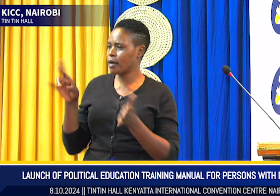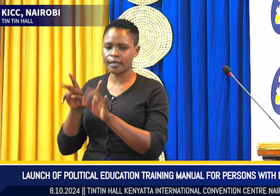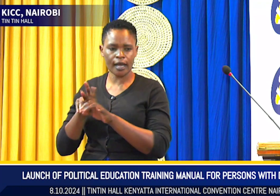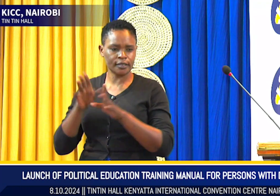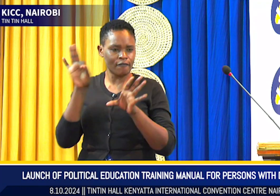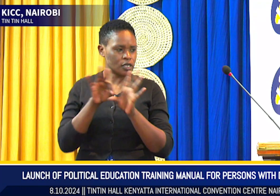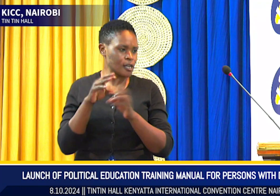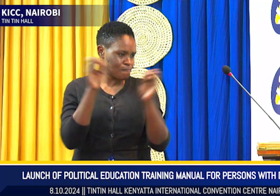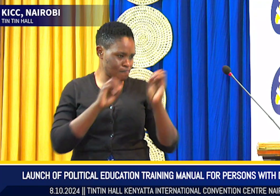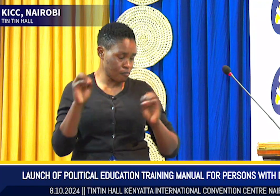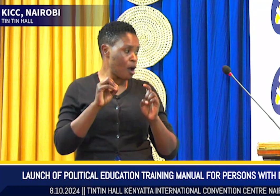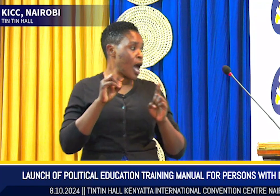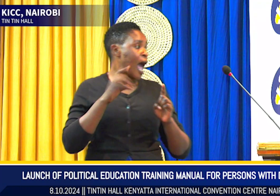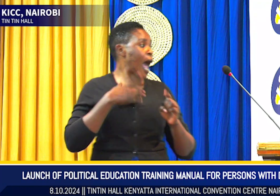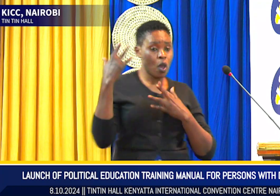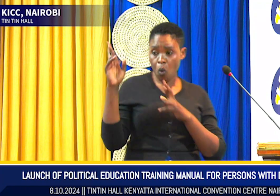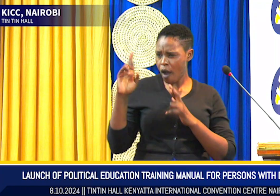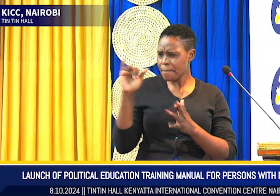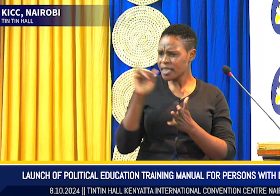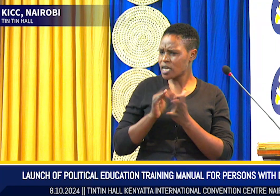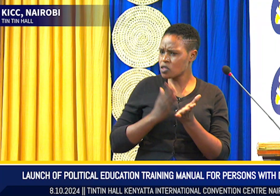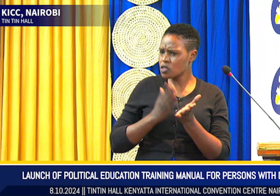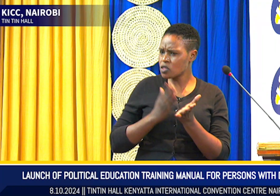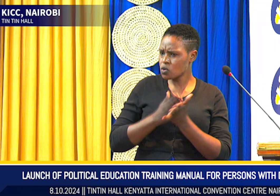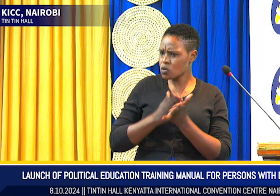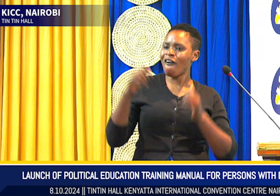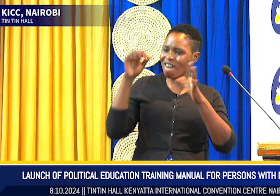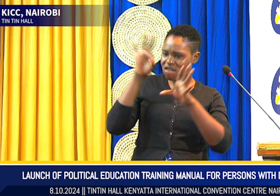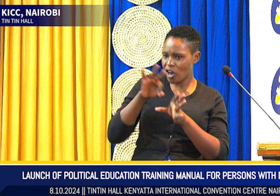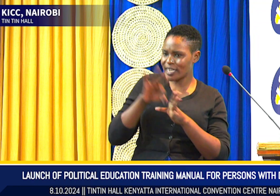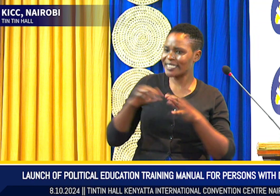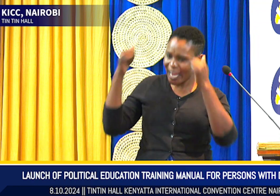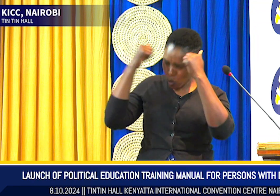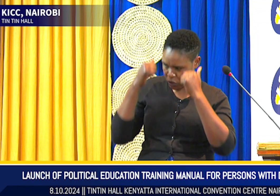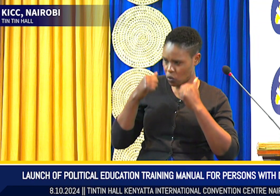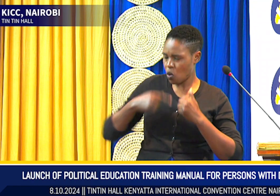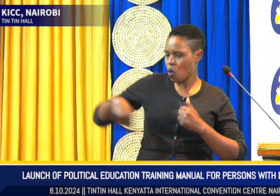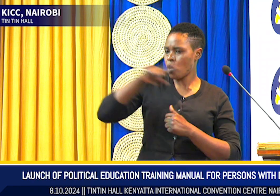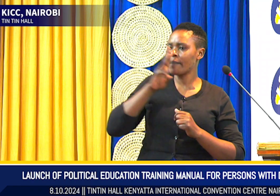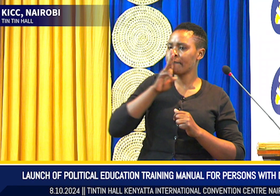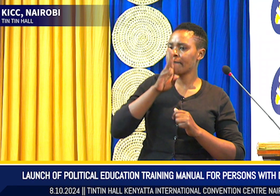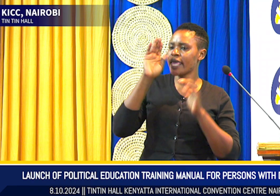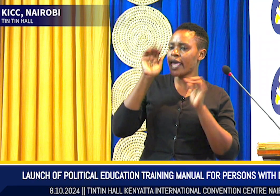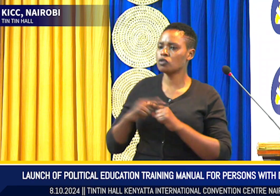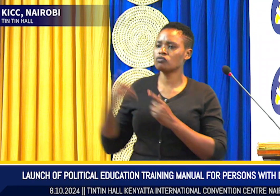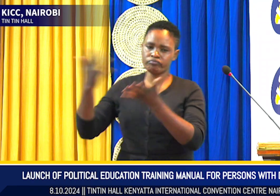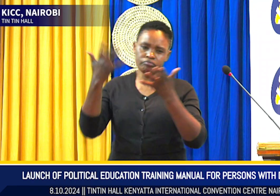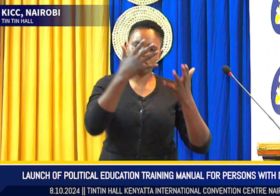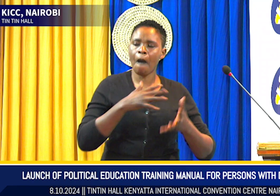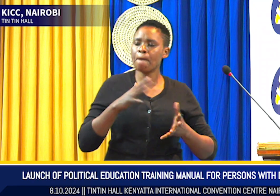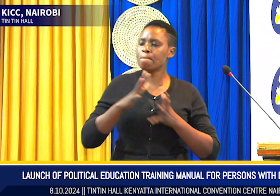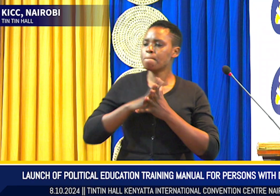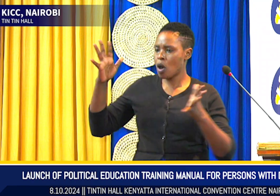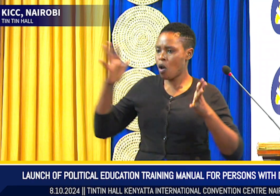information how to register as a voter. With this manual, we'll be able to